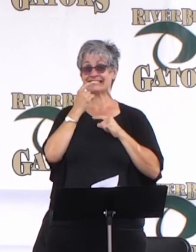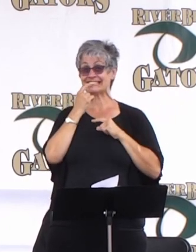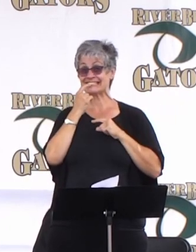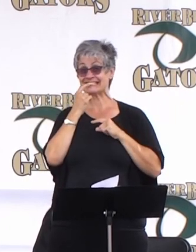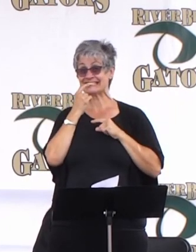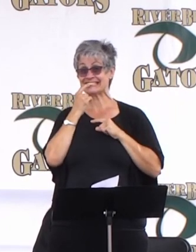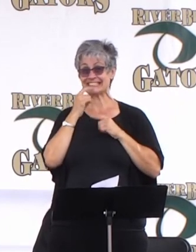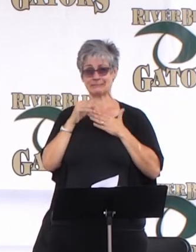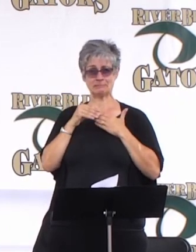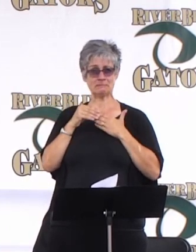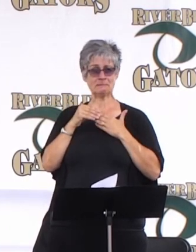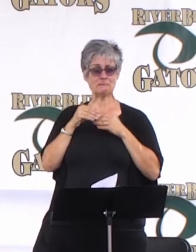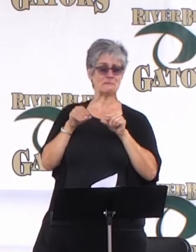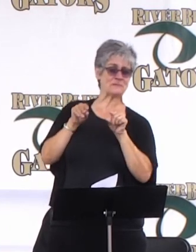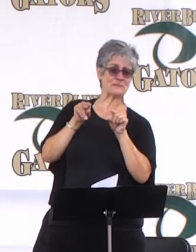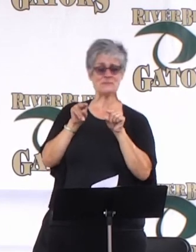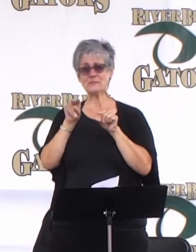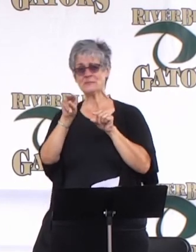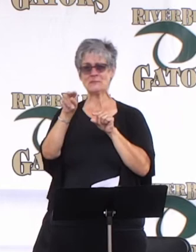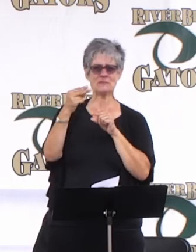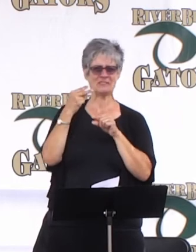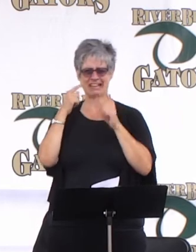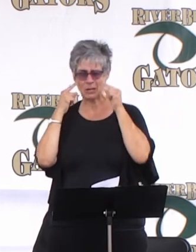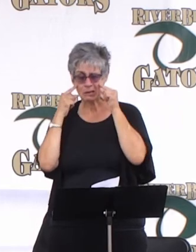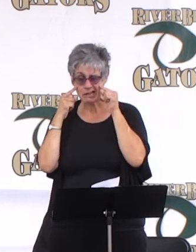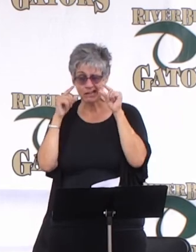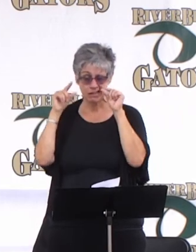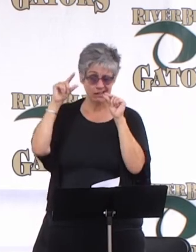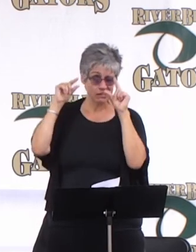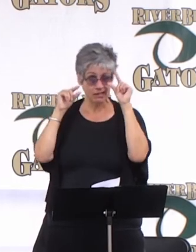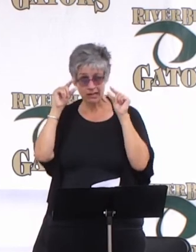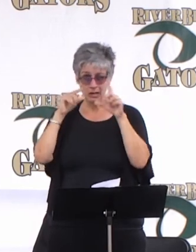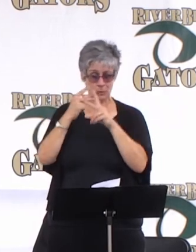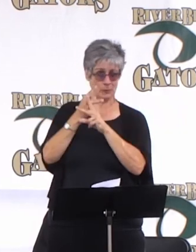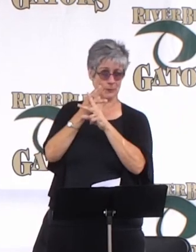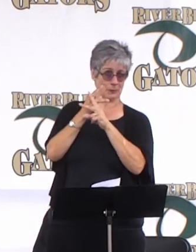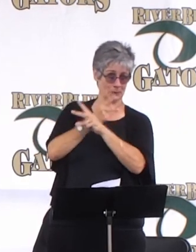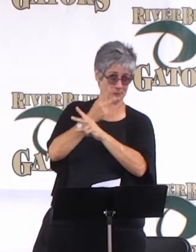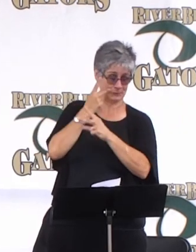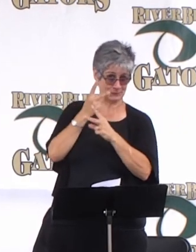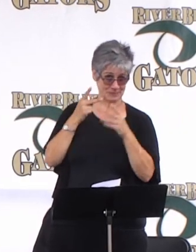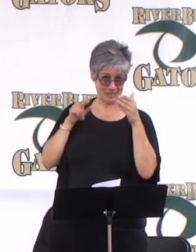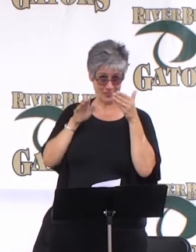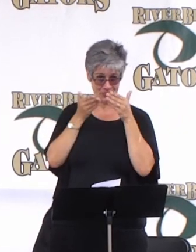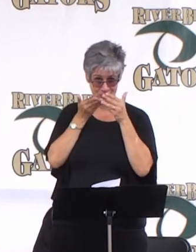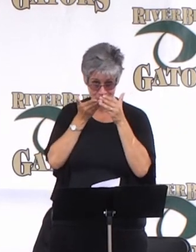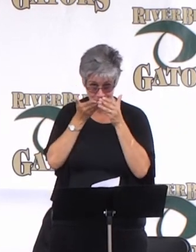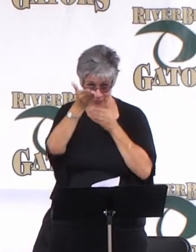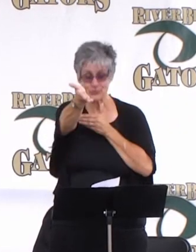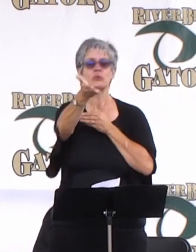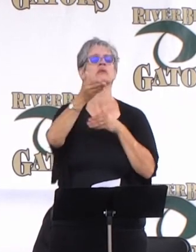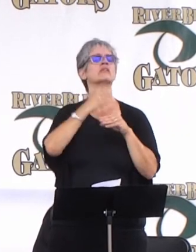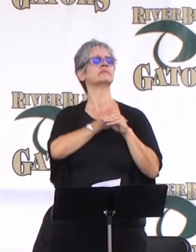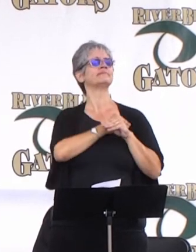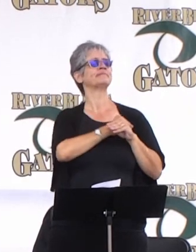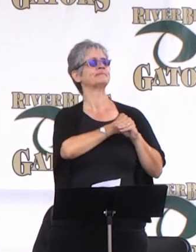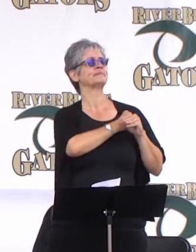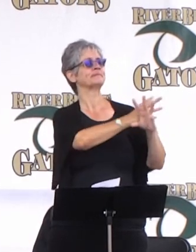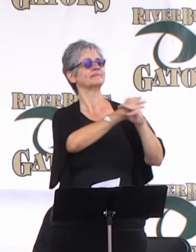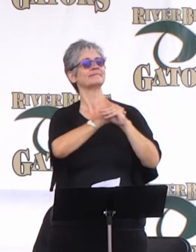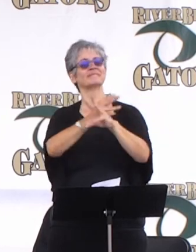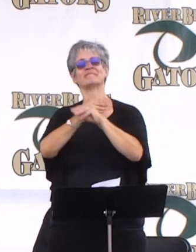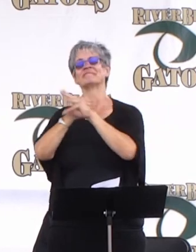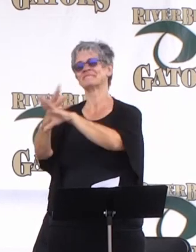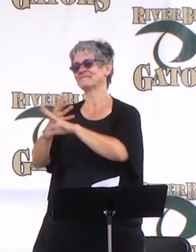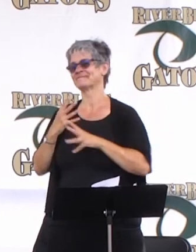I could see worse than I should be, and not to mention virtual learning and adapting to the many schedule changes that